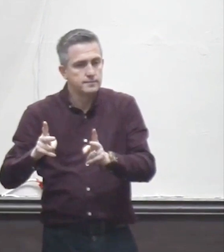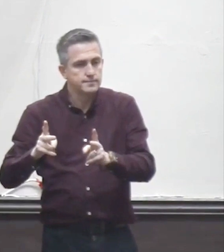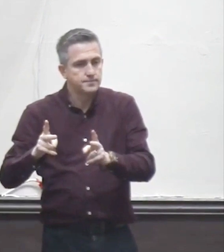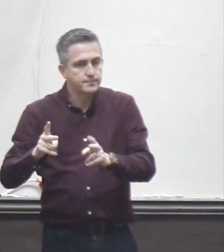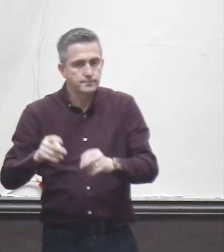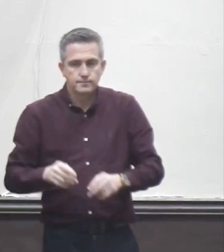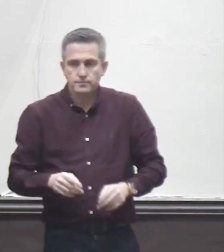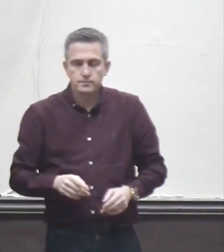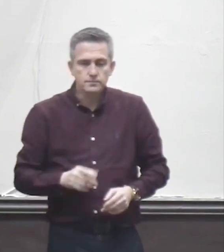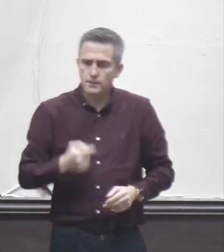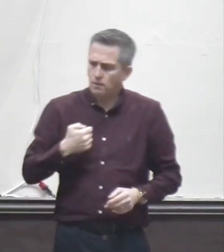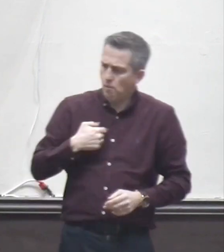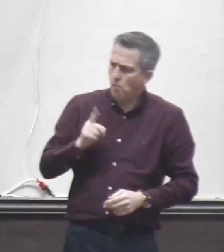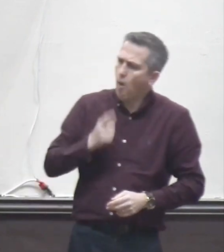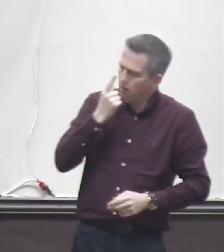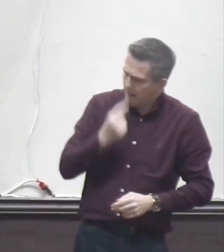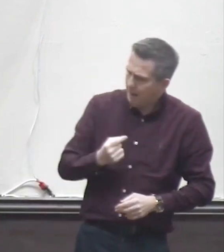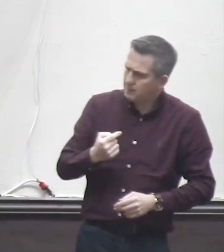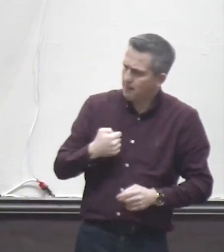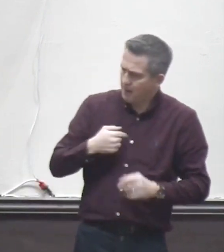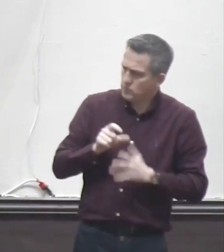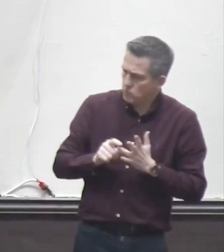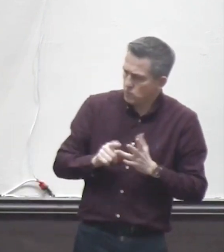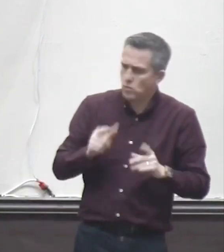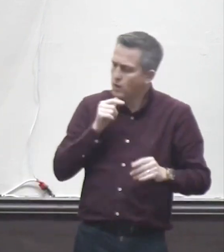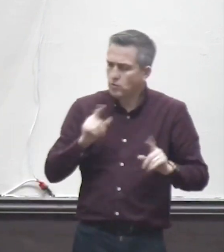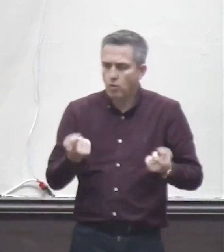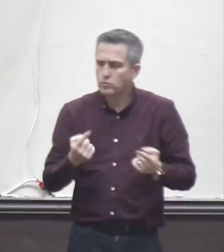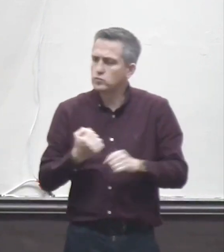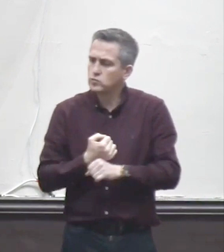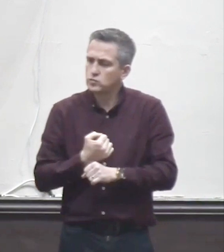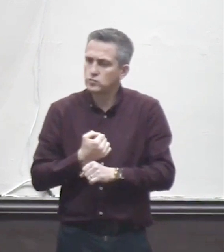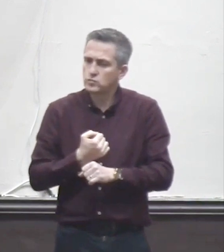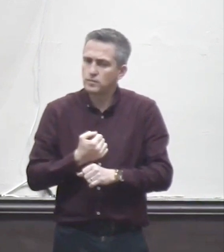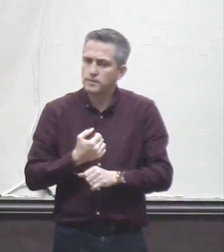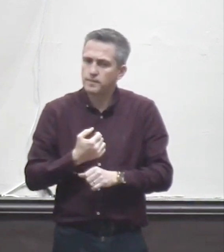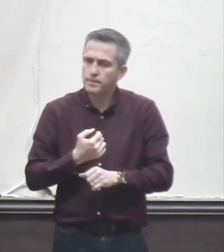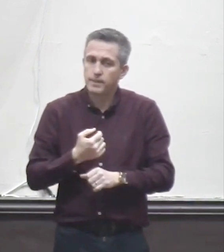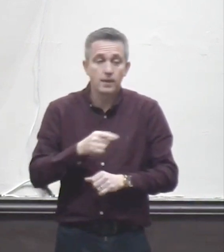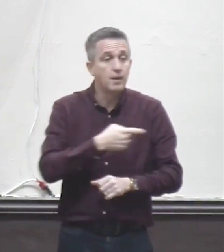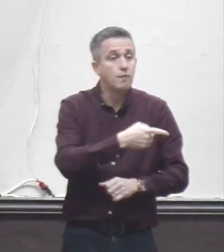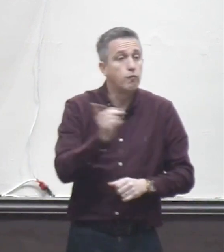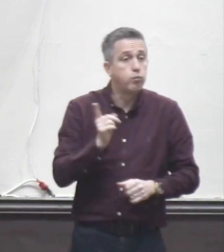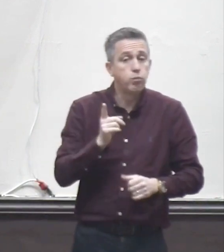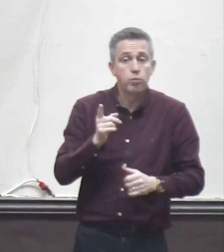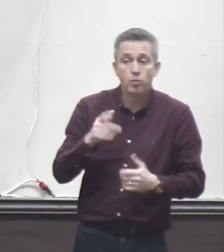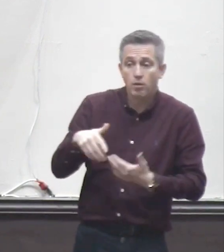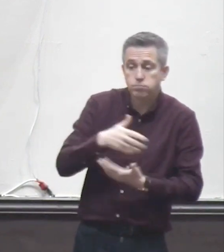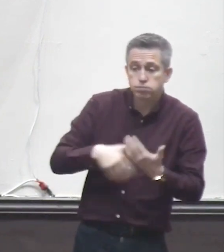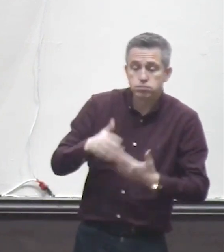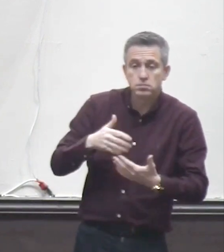What can we and what can we not do? Because where we understand the severity of associating partners with